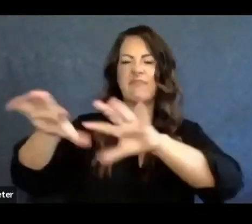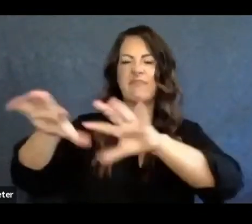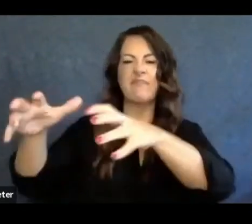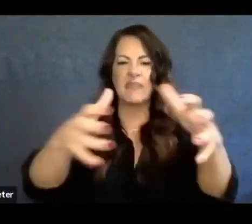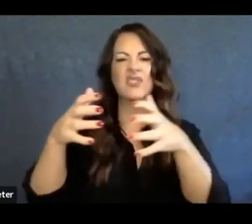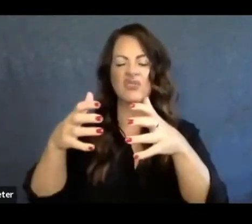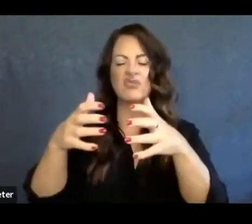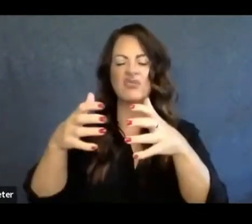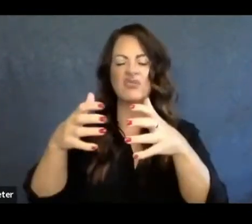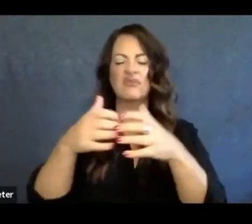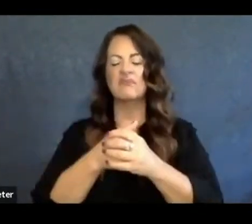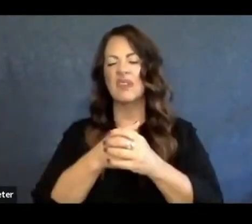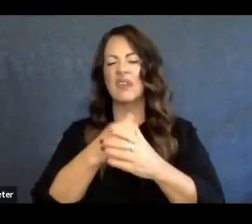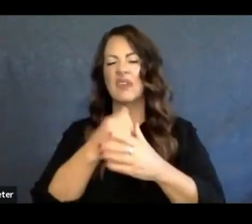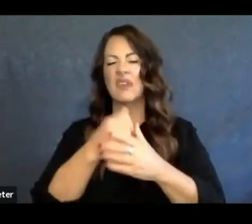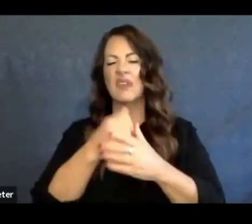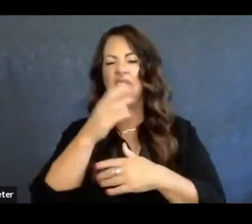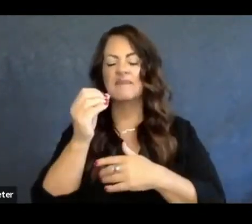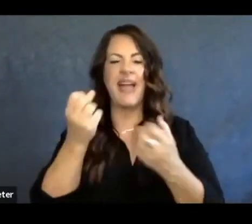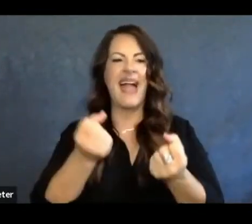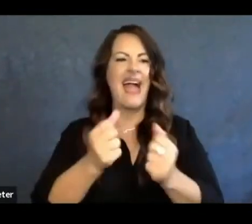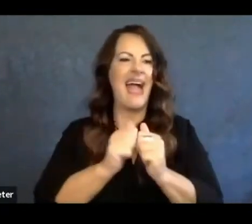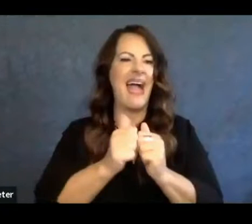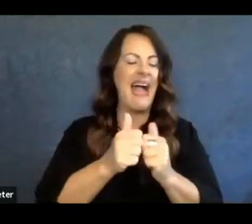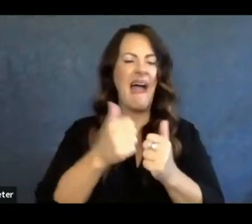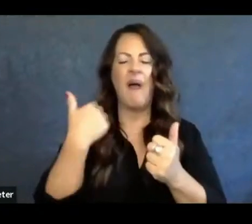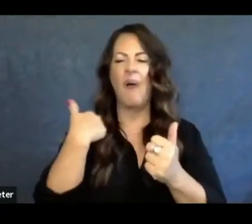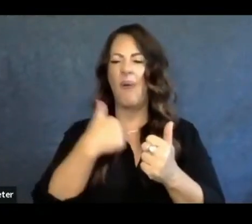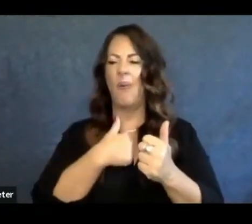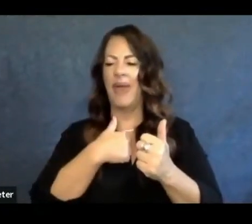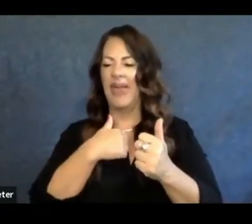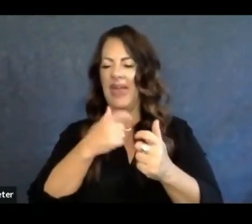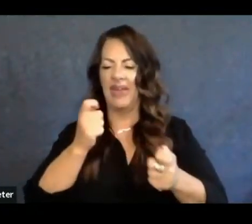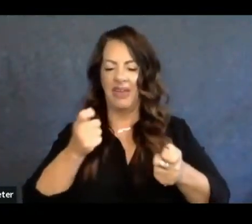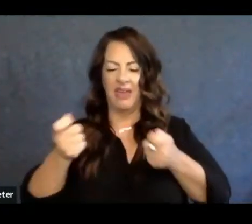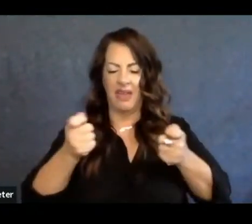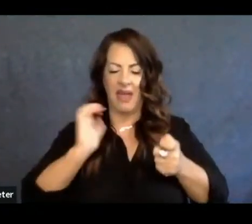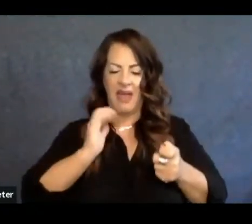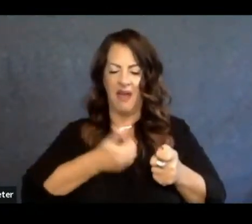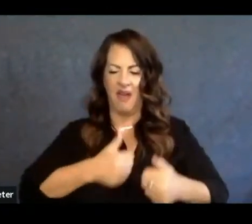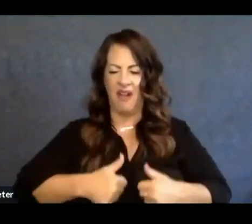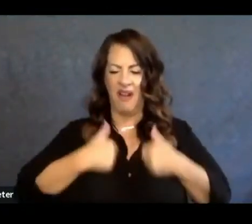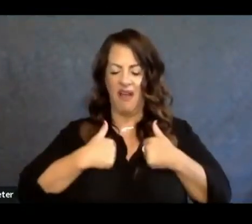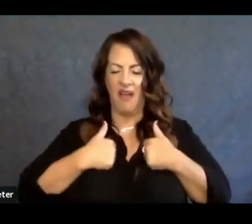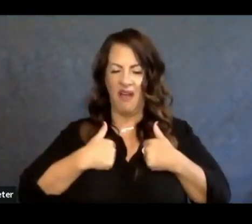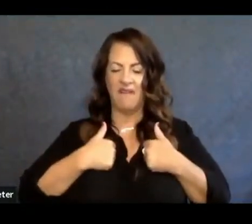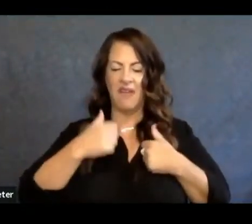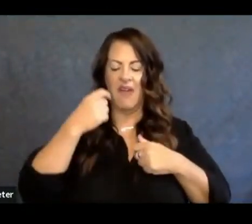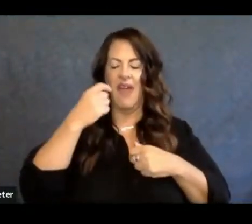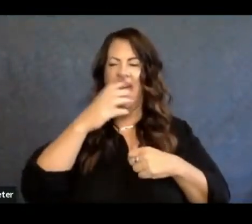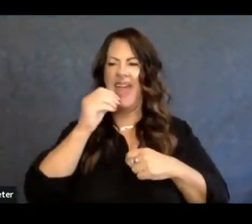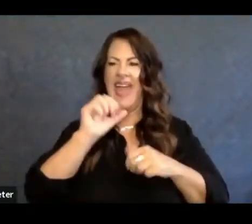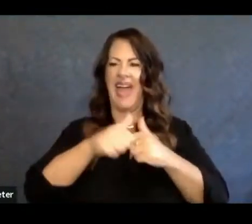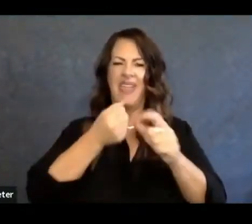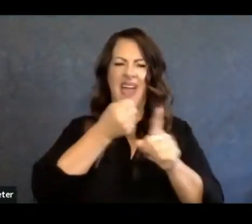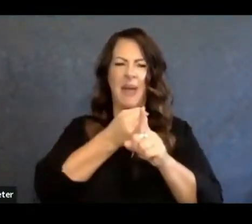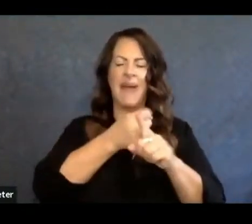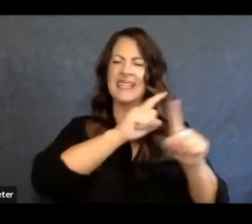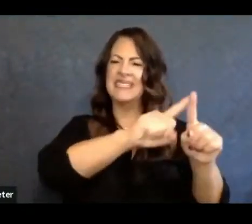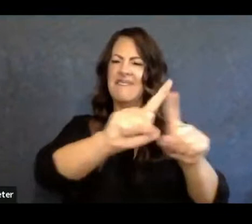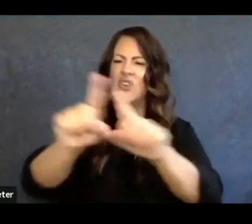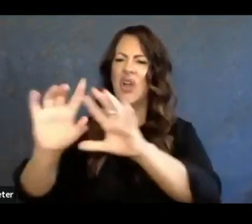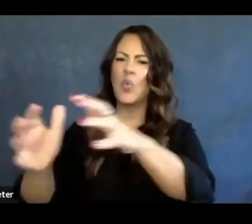additionally, the changes to how our daily lives are led create challenges for all populations, and in